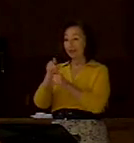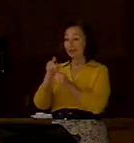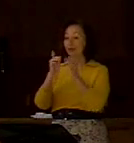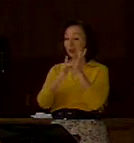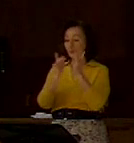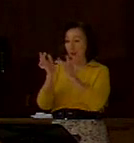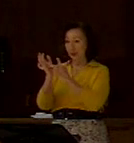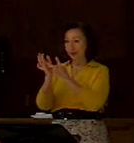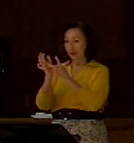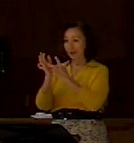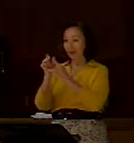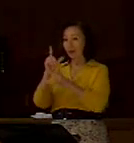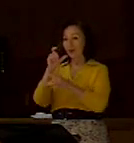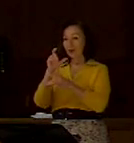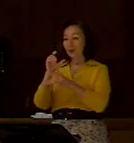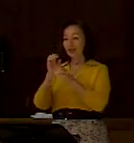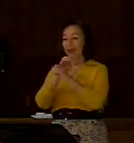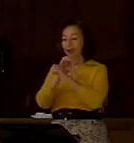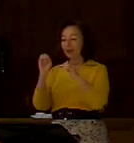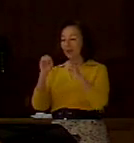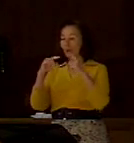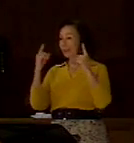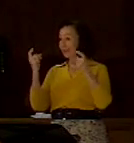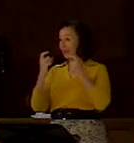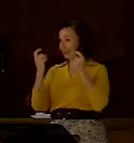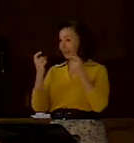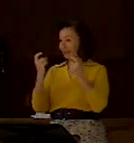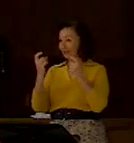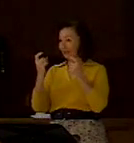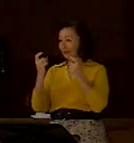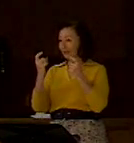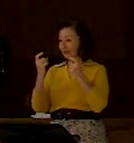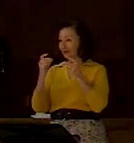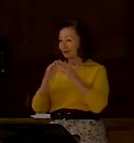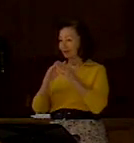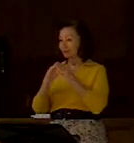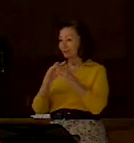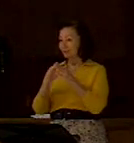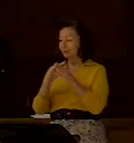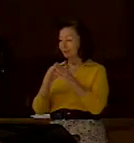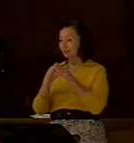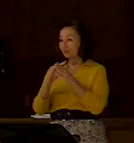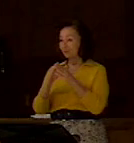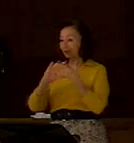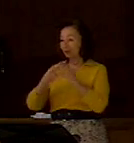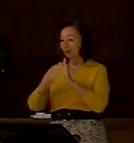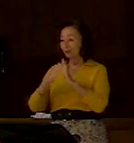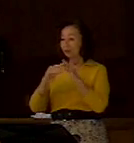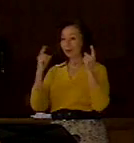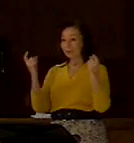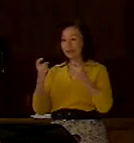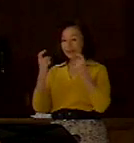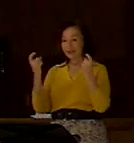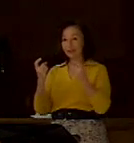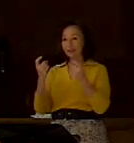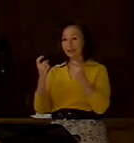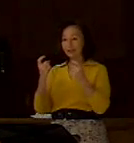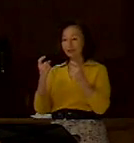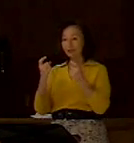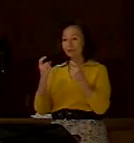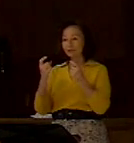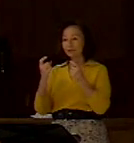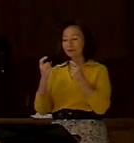who had no sin, to become sin, to